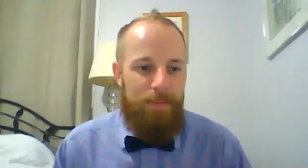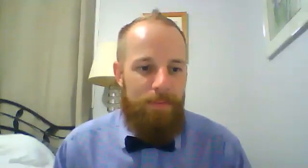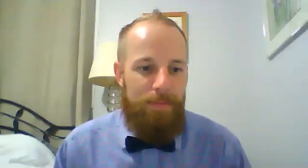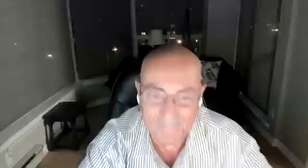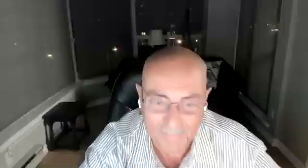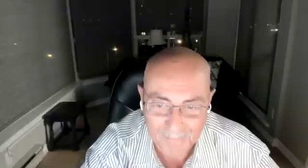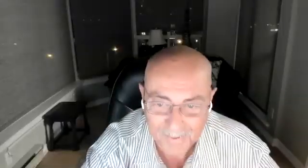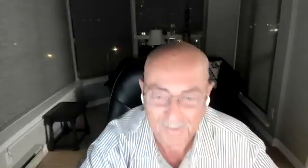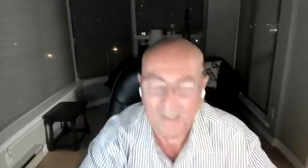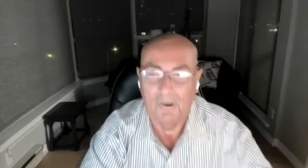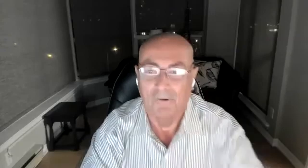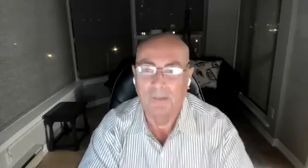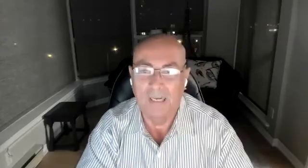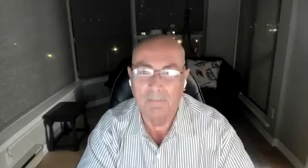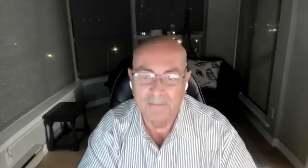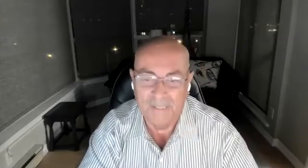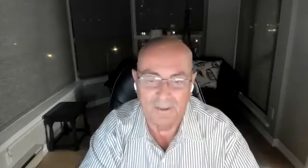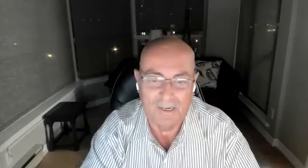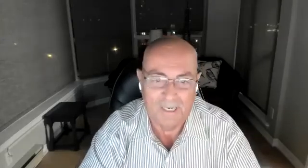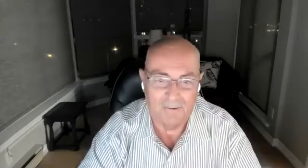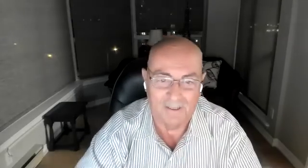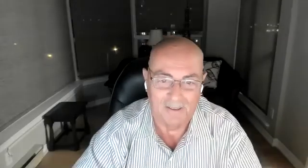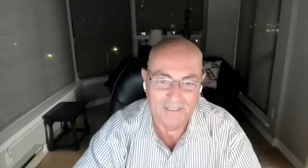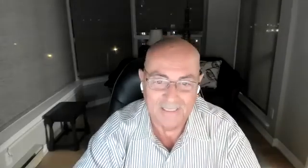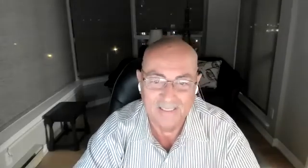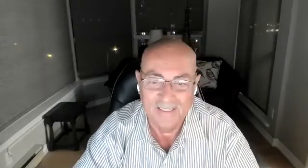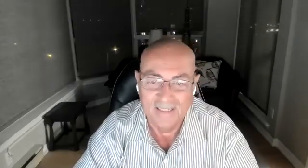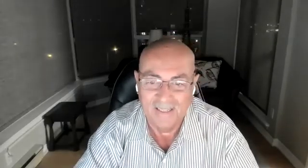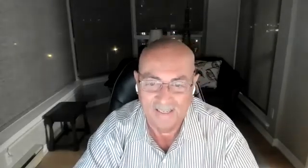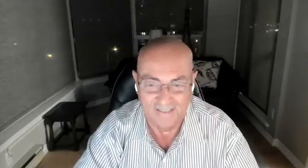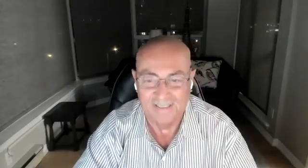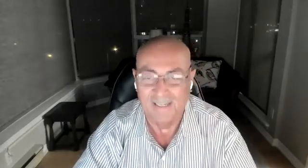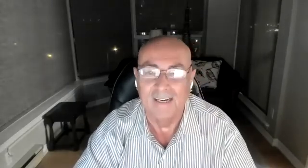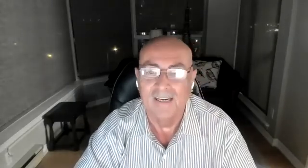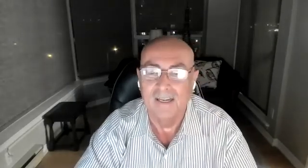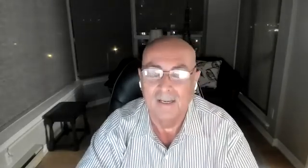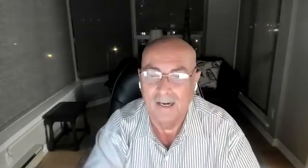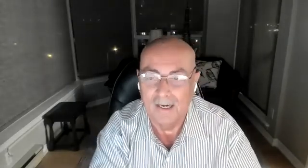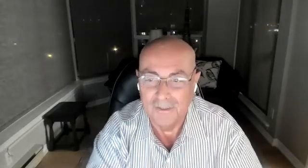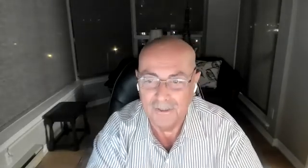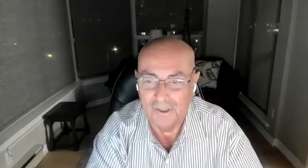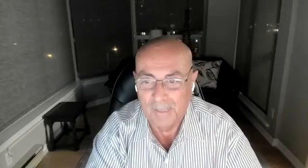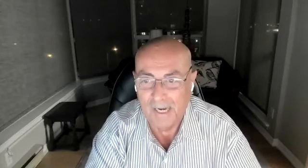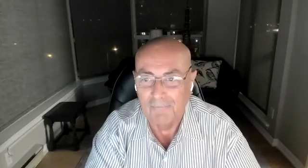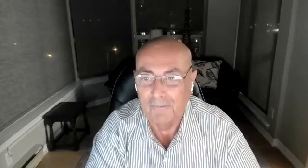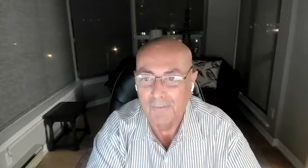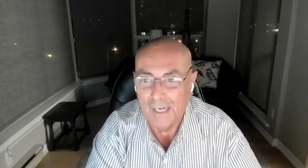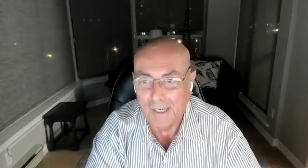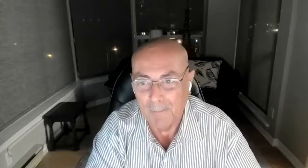Good. Hello, everyone. My name is Peter. I'm an alcoholic. And just on behalf of the AA